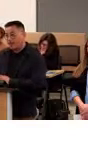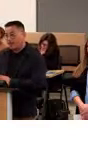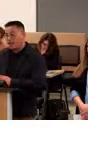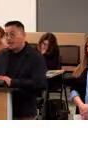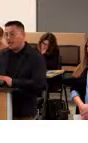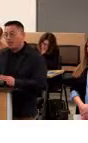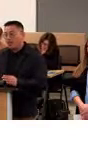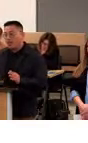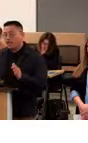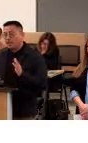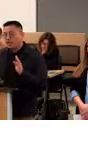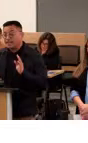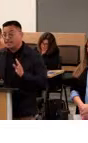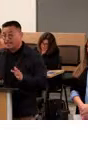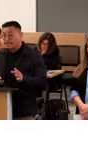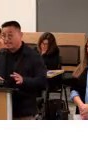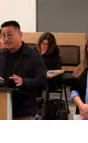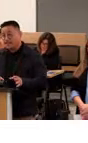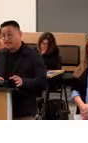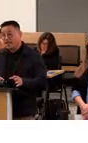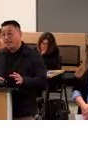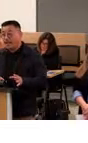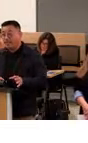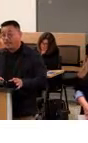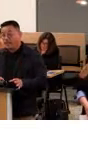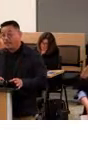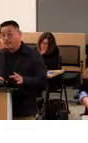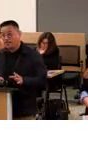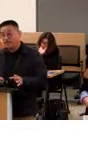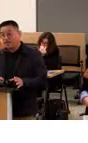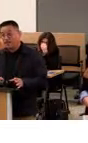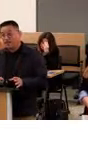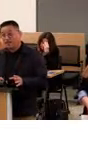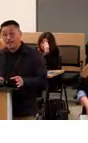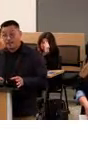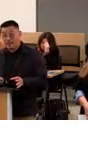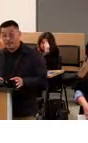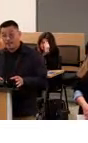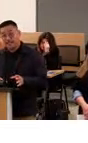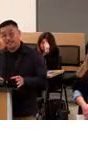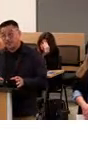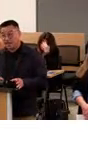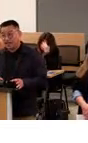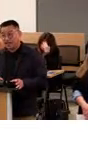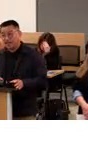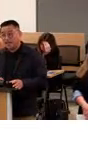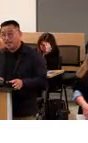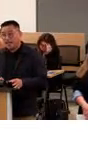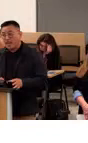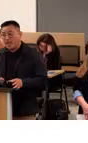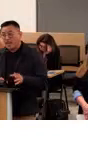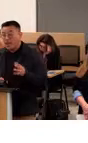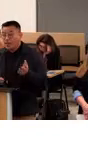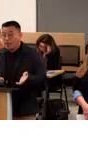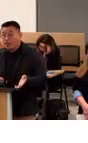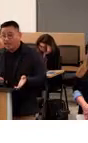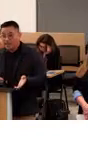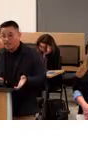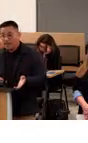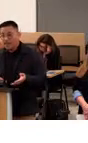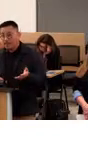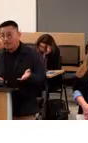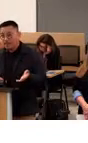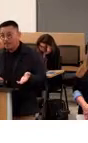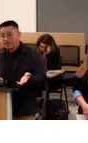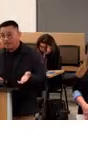graph, we consistently have high ratings of relevance and helpfulness to teacher practice, above